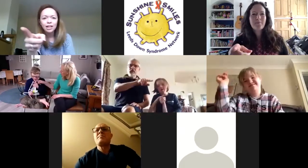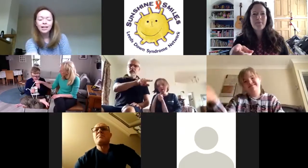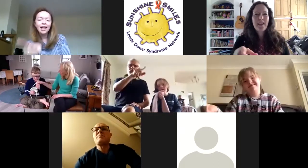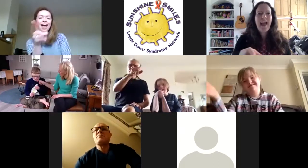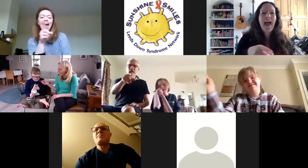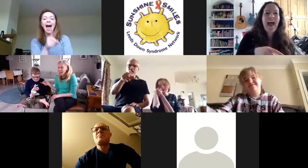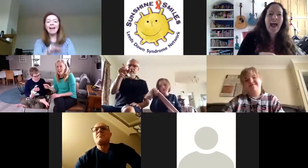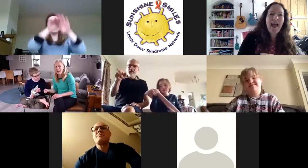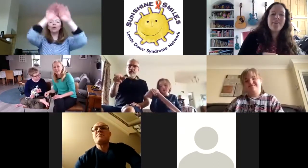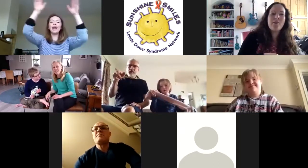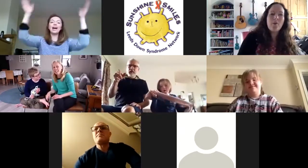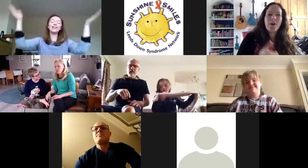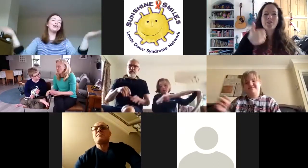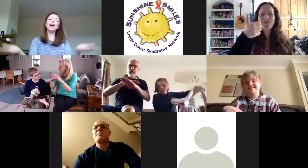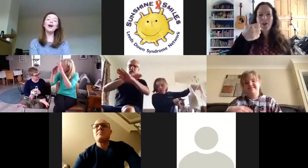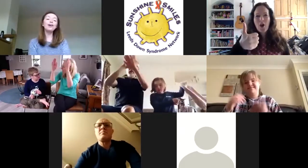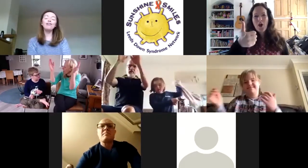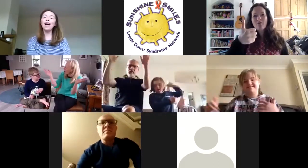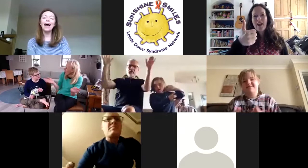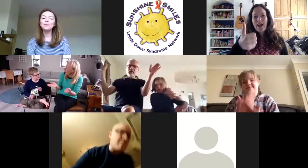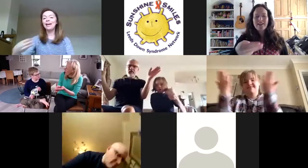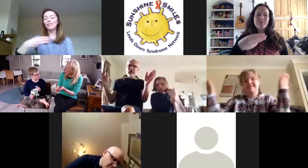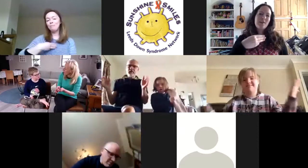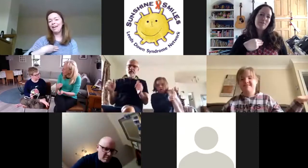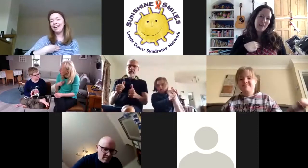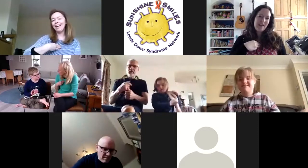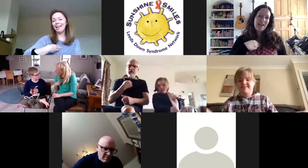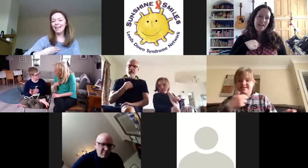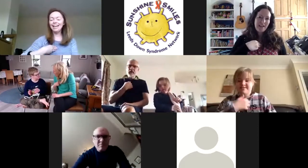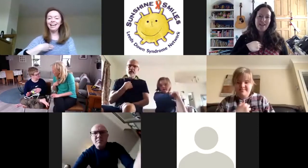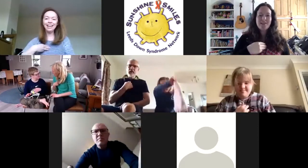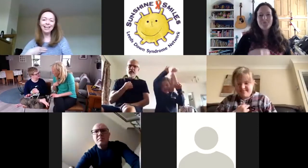other? And the world's all right with me.